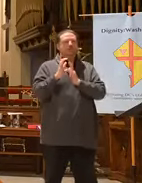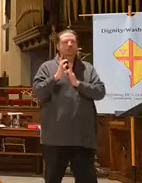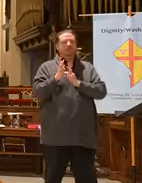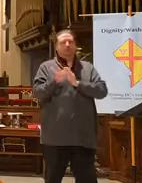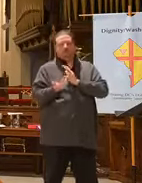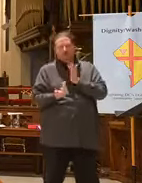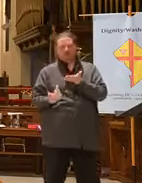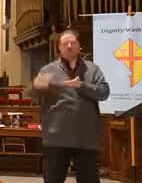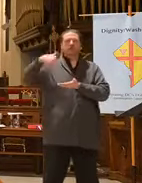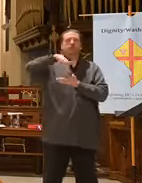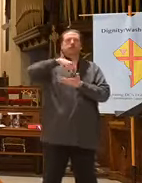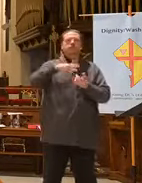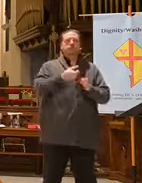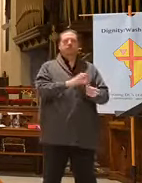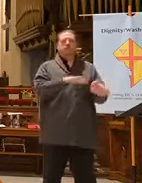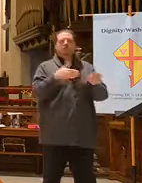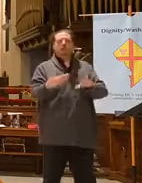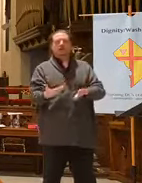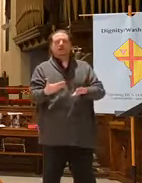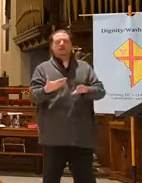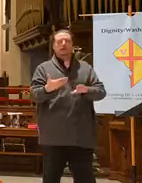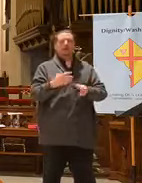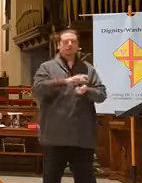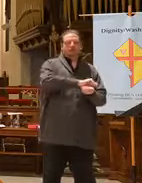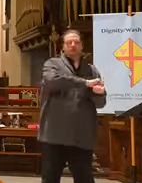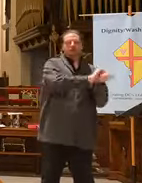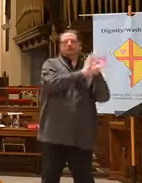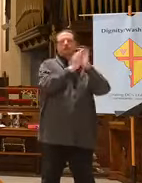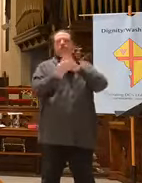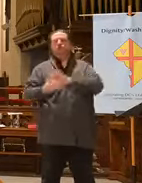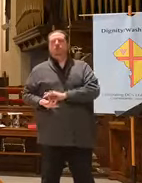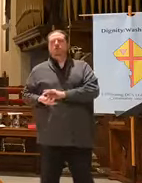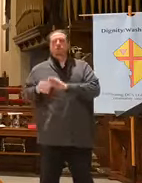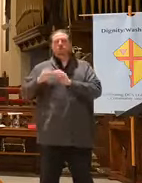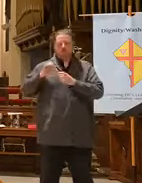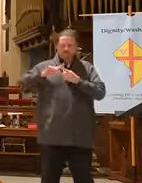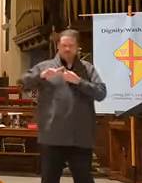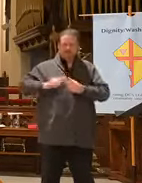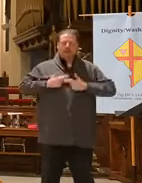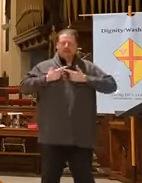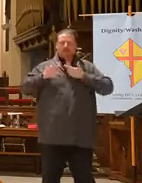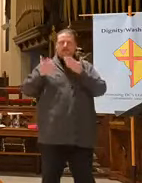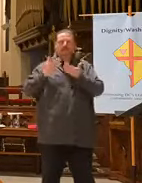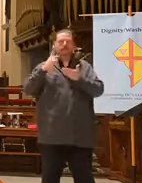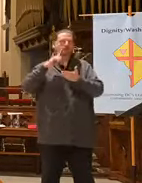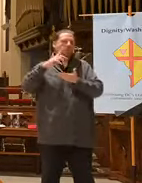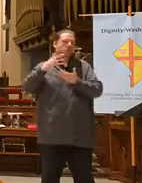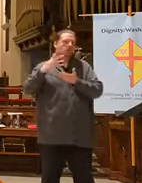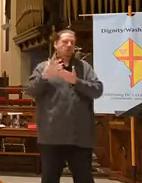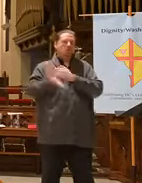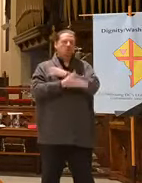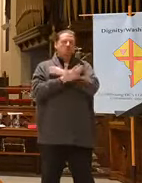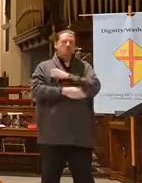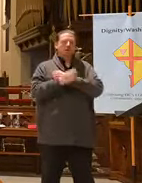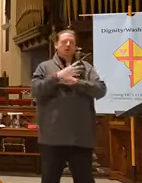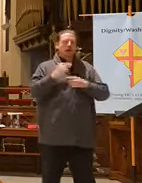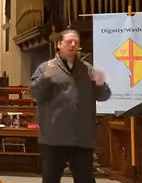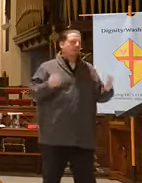dead and to be transformed to the lives of service for the poor and the afflicted.